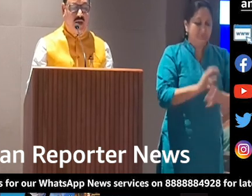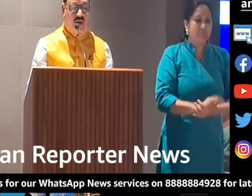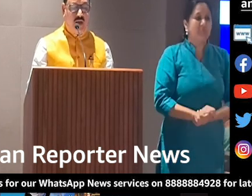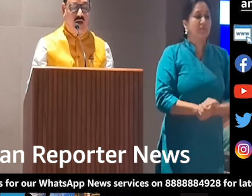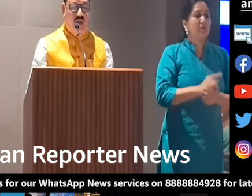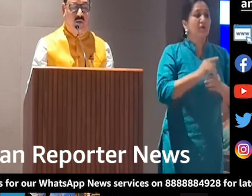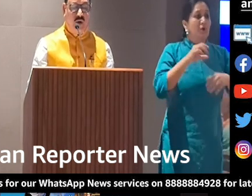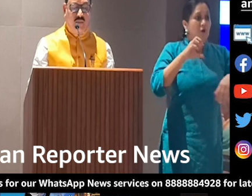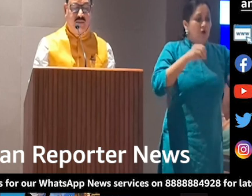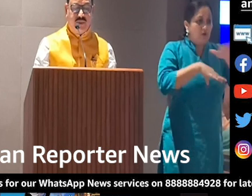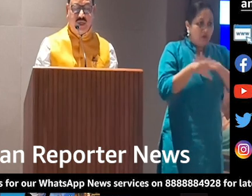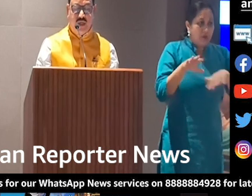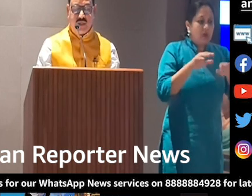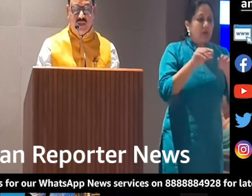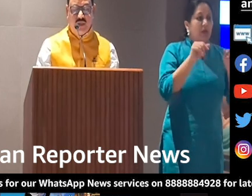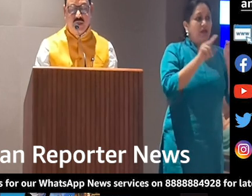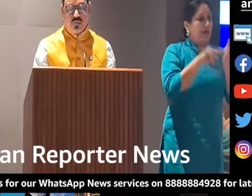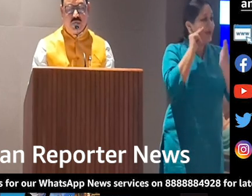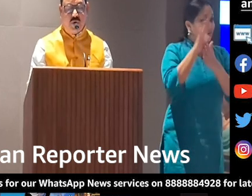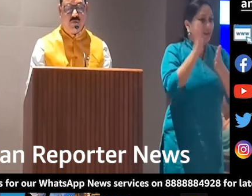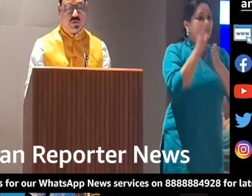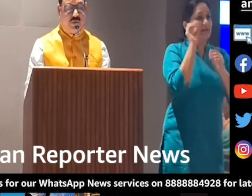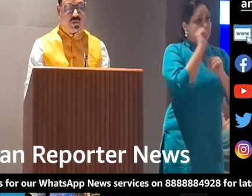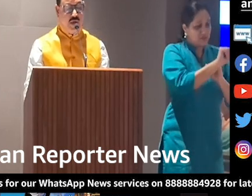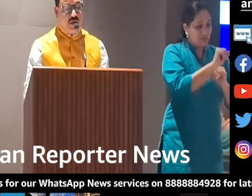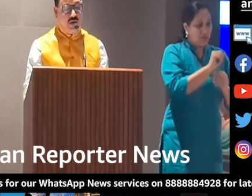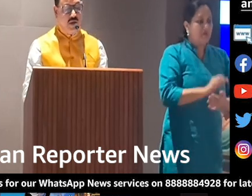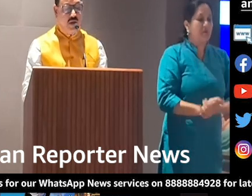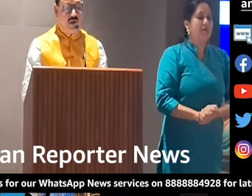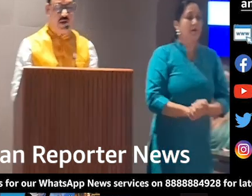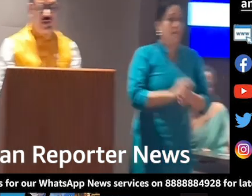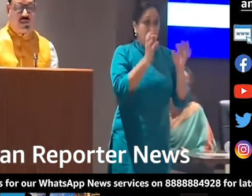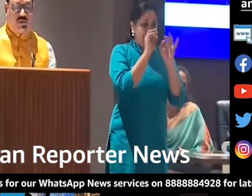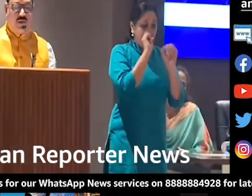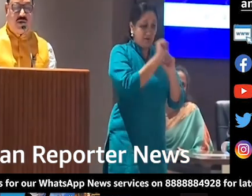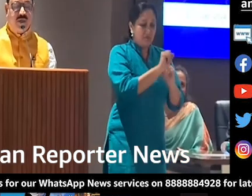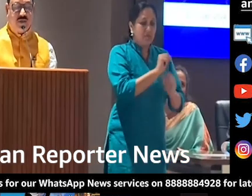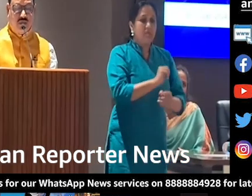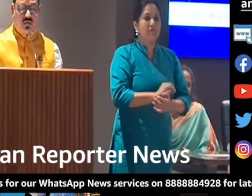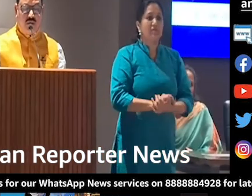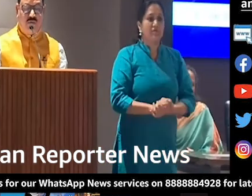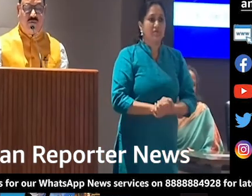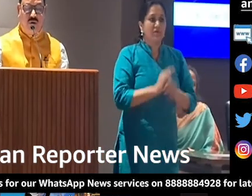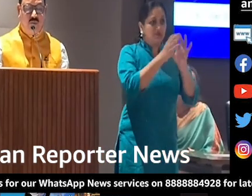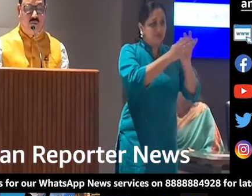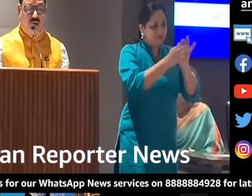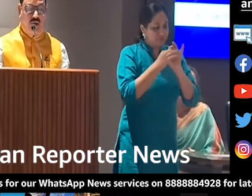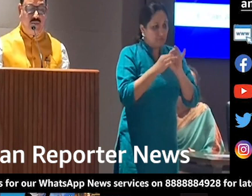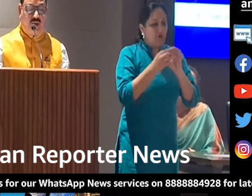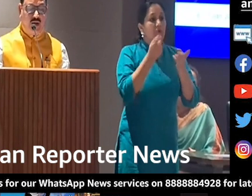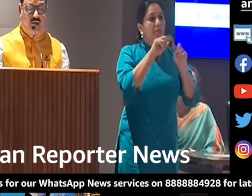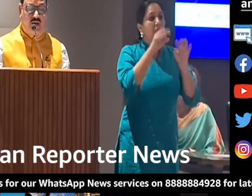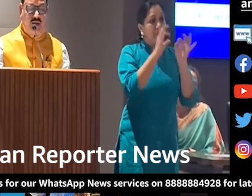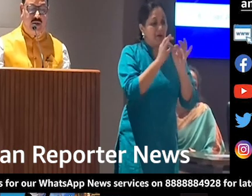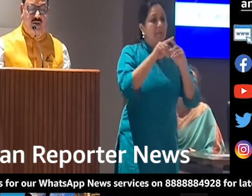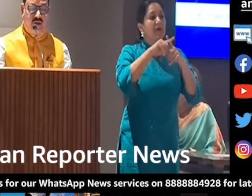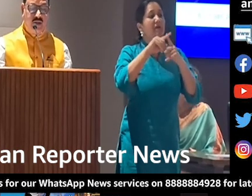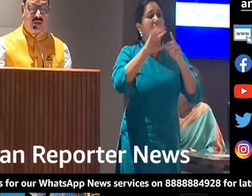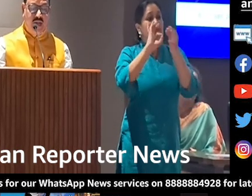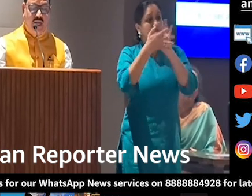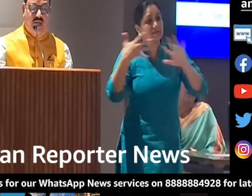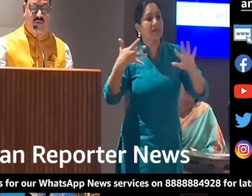organized by Aliwam Jung National Institute of Speech and Hearing Disabilities, from Mumbai, and